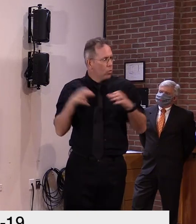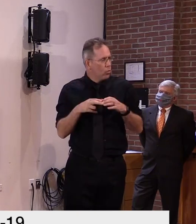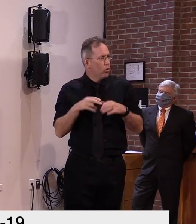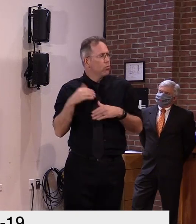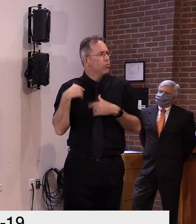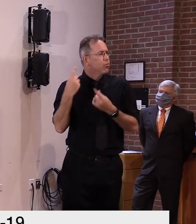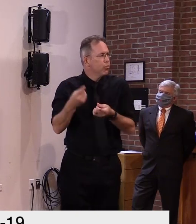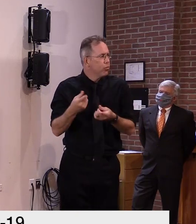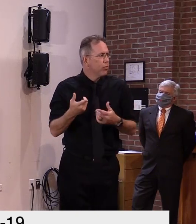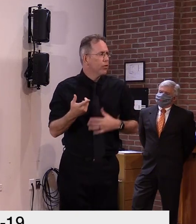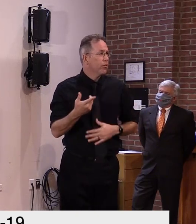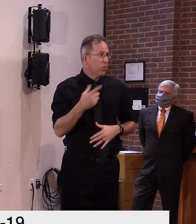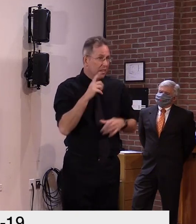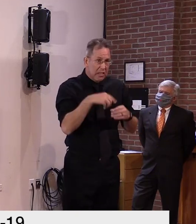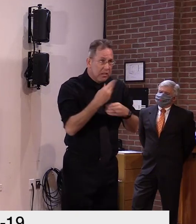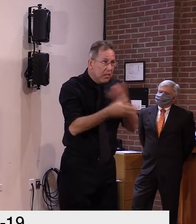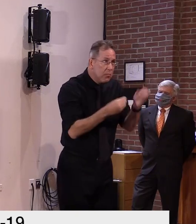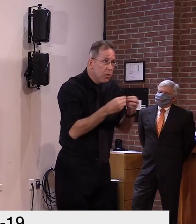positive case.